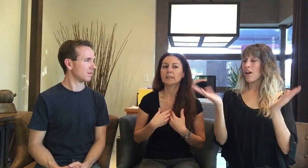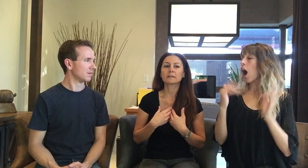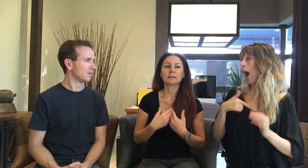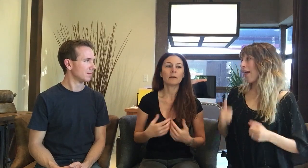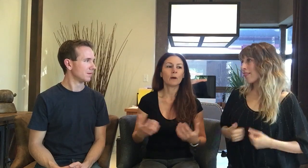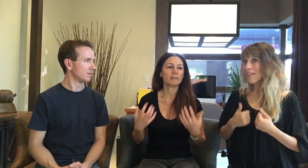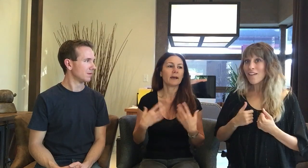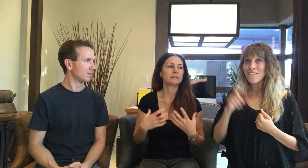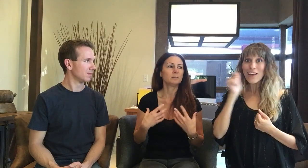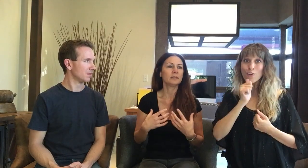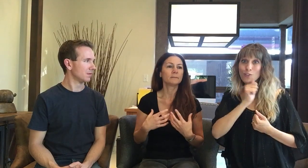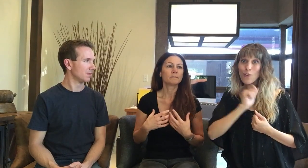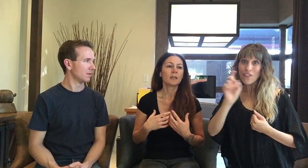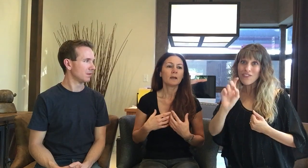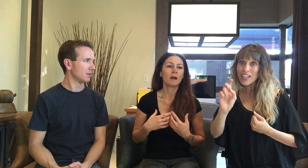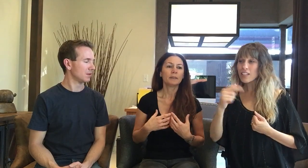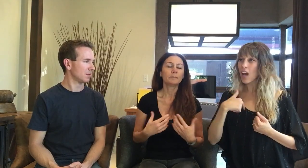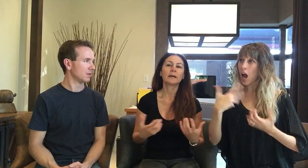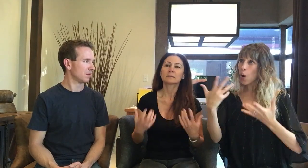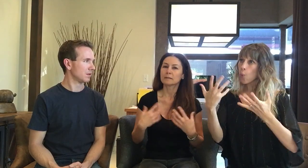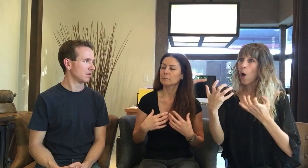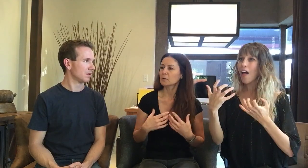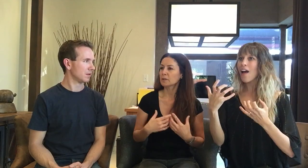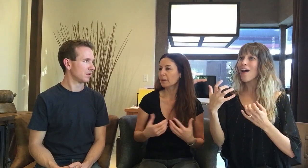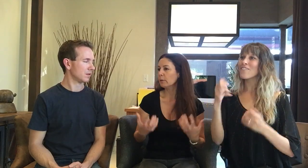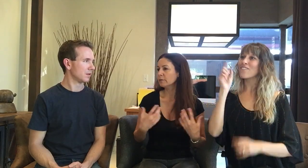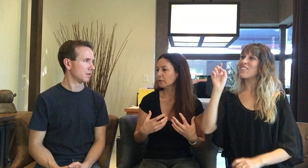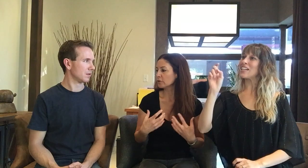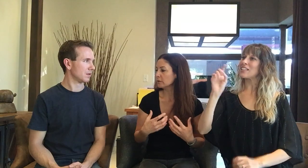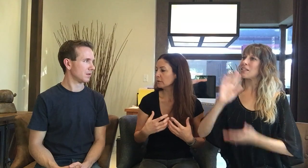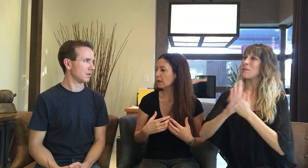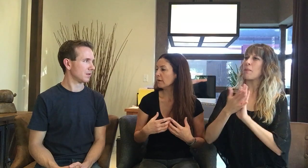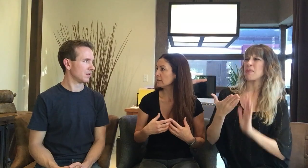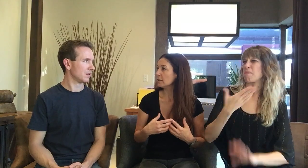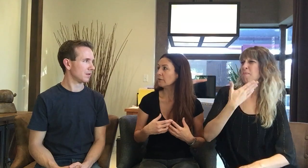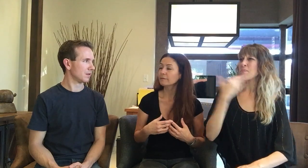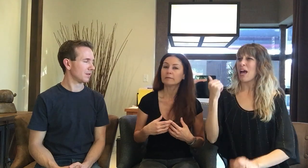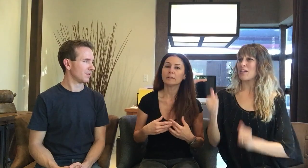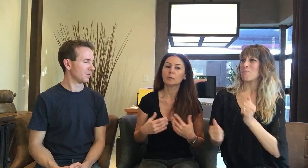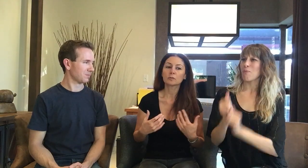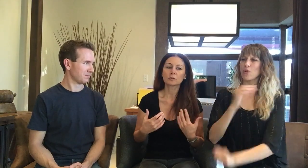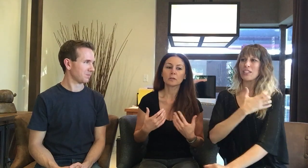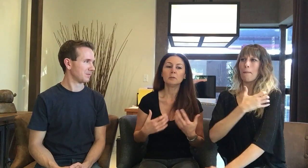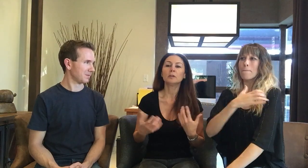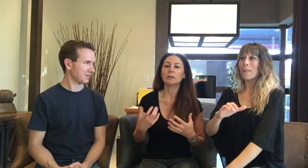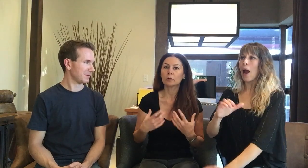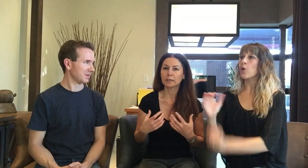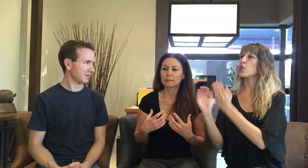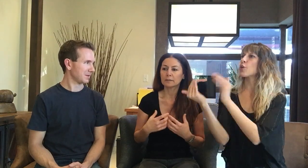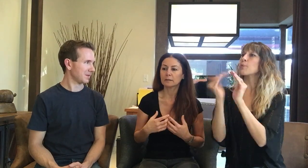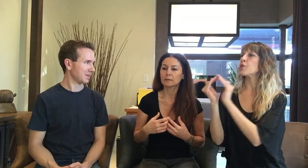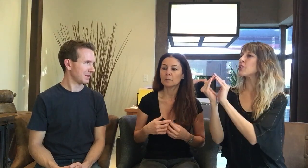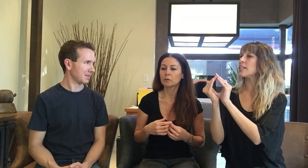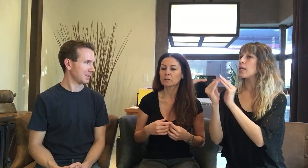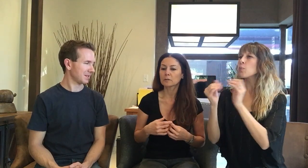Phoenix, and I want that to be the best and most empowered version of itself, the most community-oriented, the most,